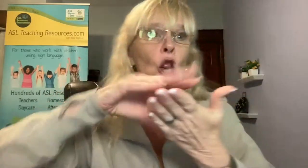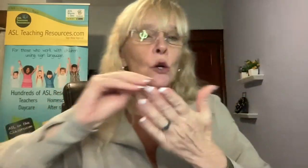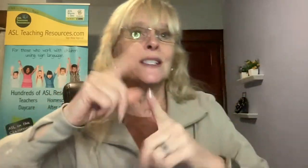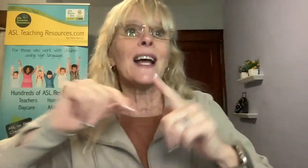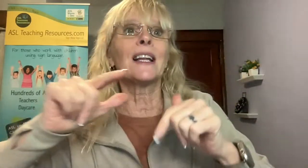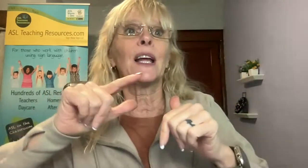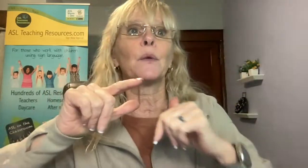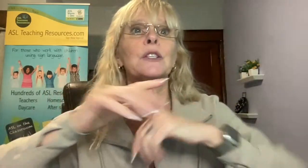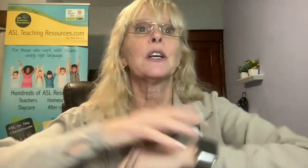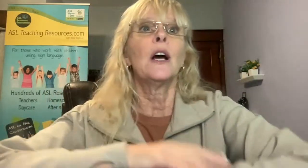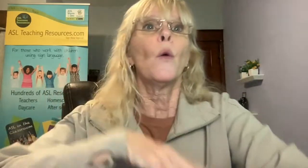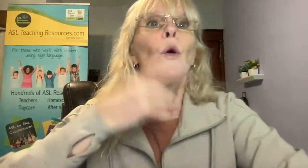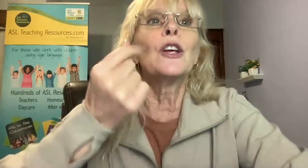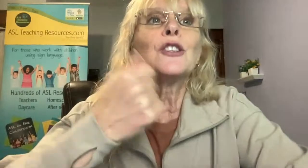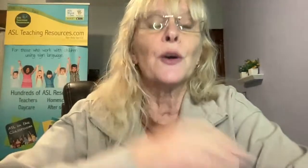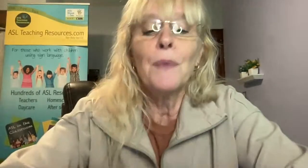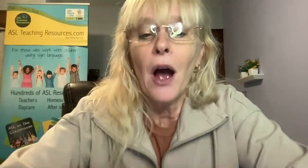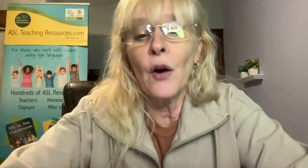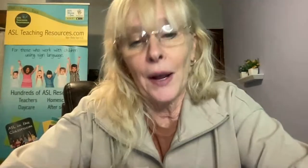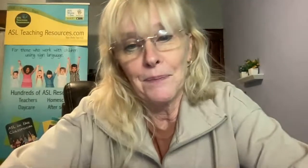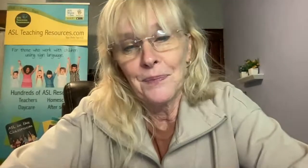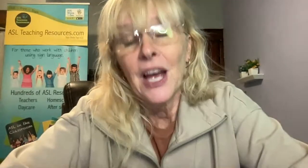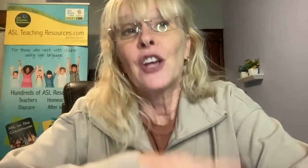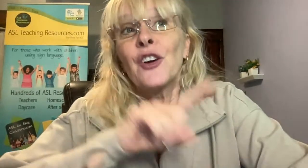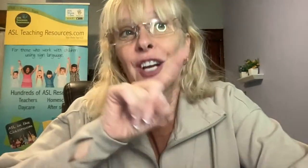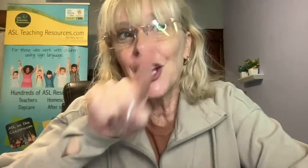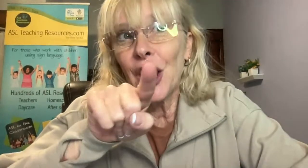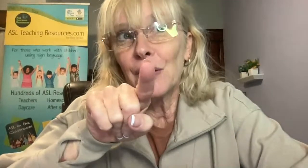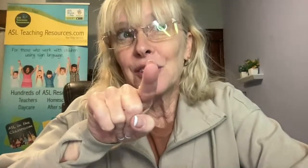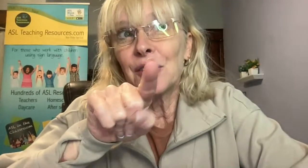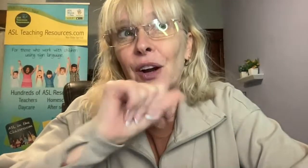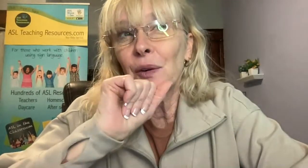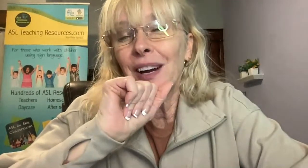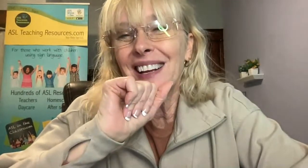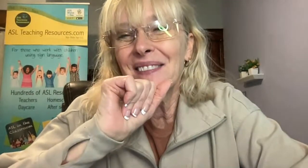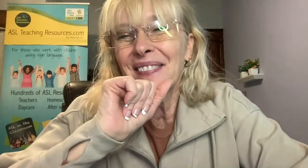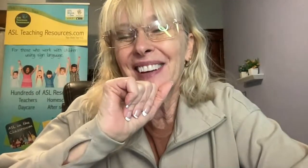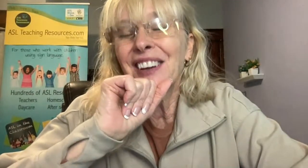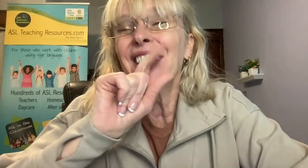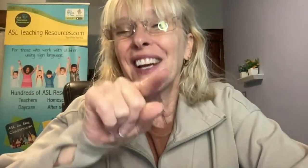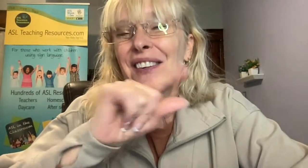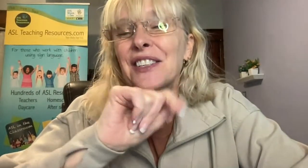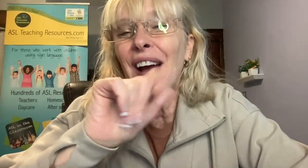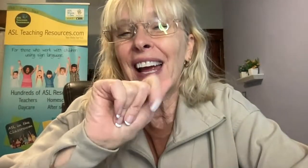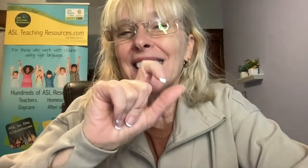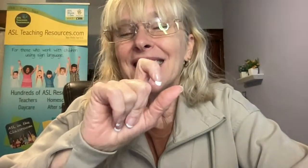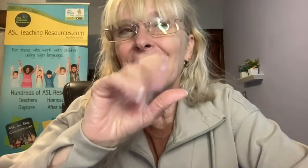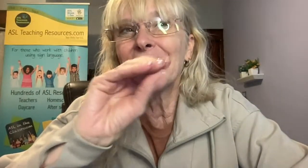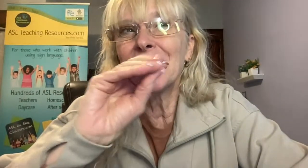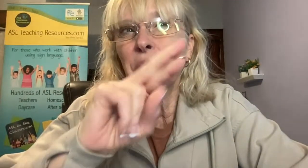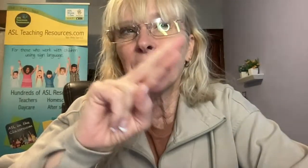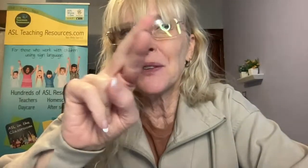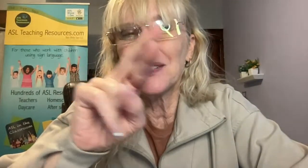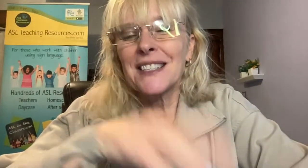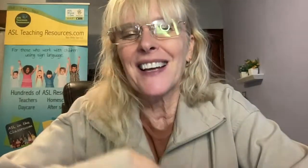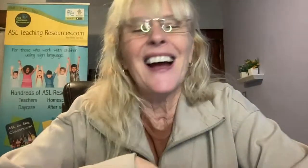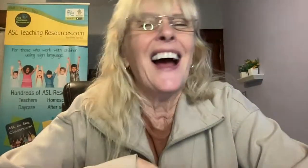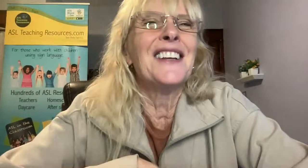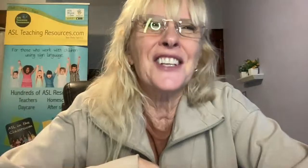learn sign language? What do? Okay, you're going to go to, are you ready? You're going to go to ASL Teaching Resources. I tricked